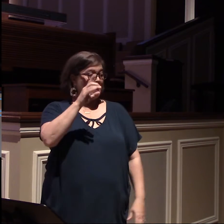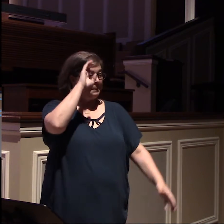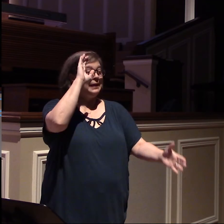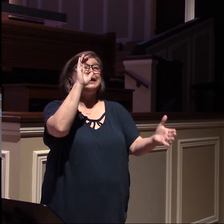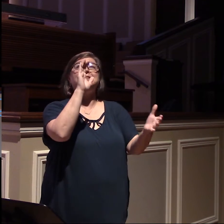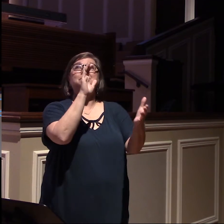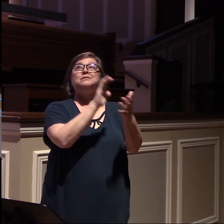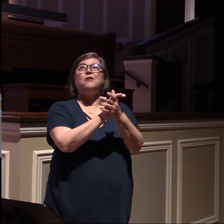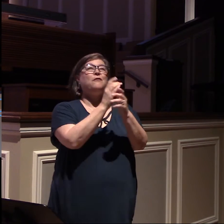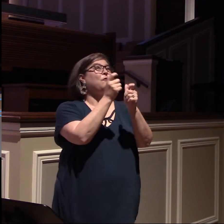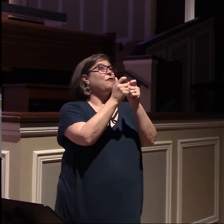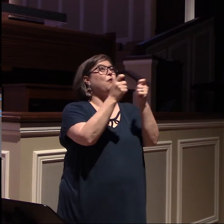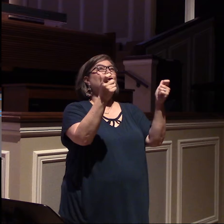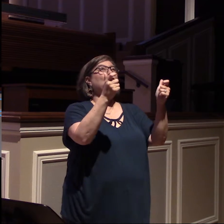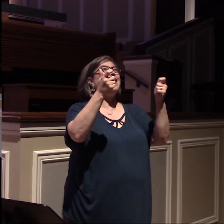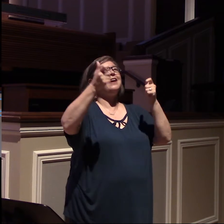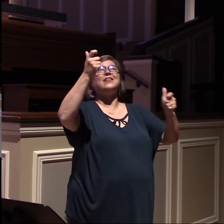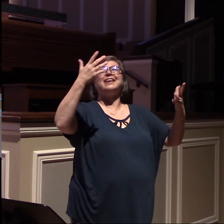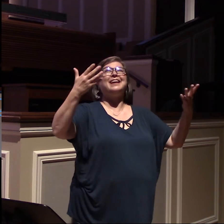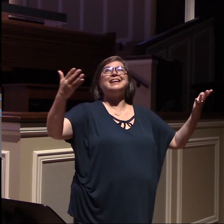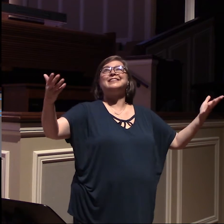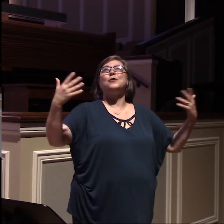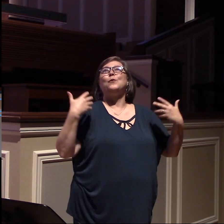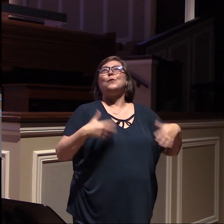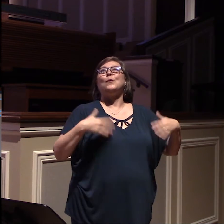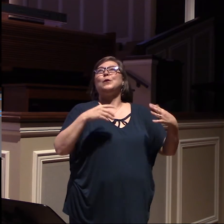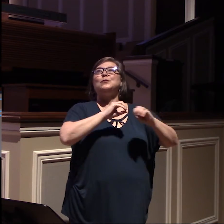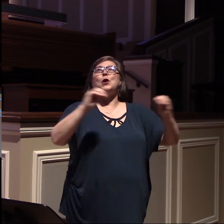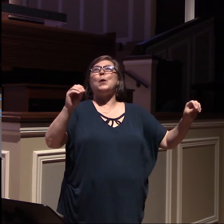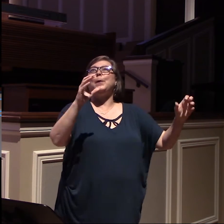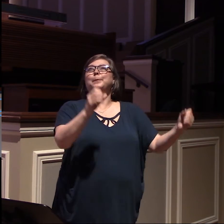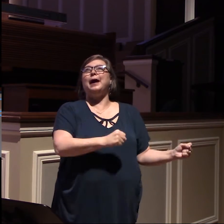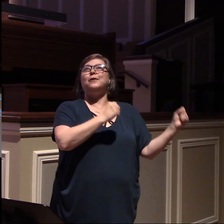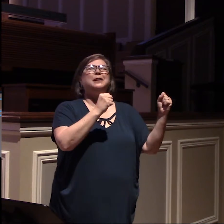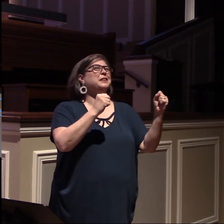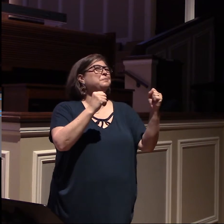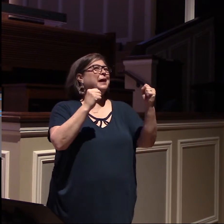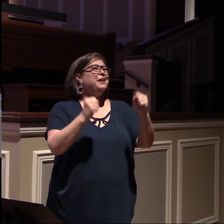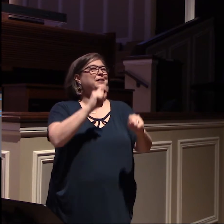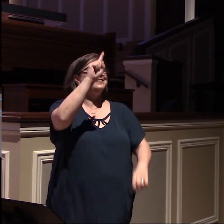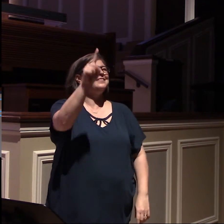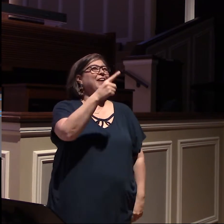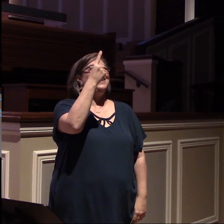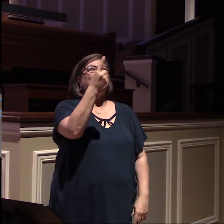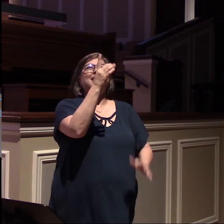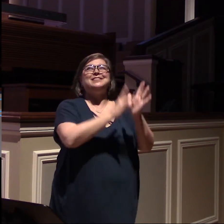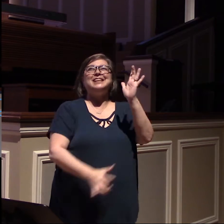I will believe for greater things. There's no power like the power